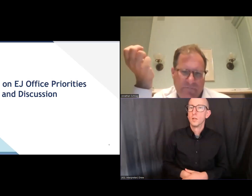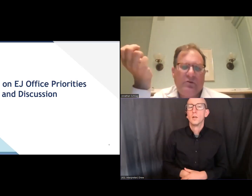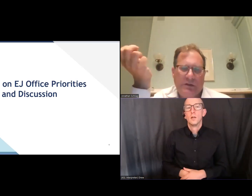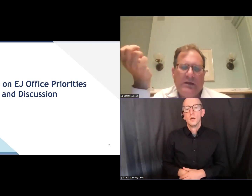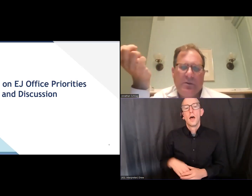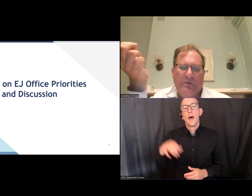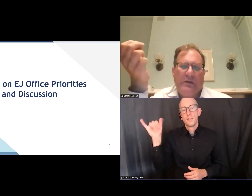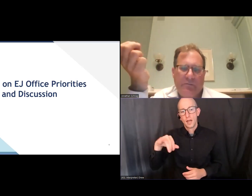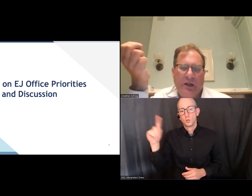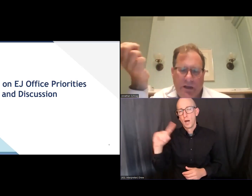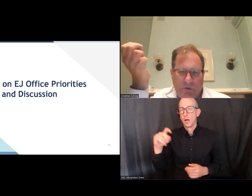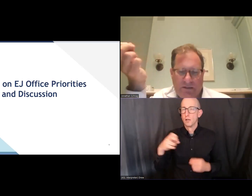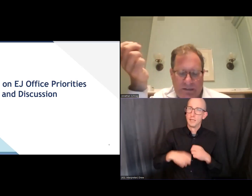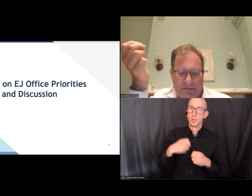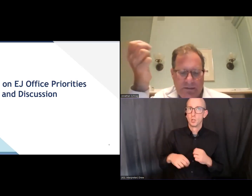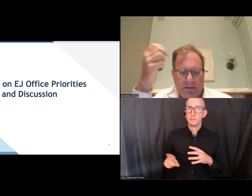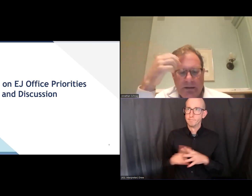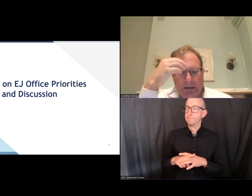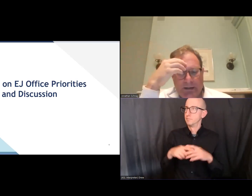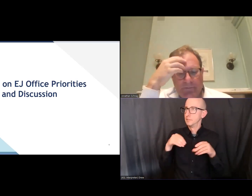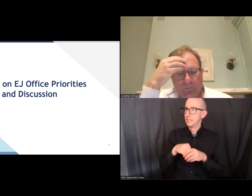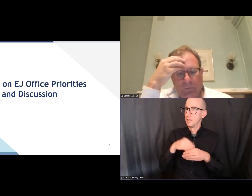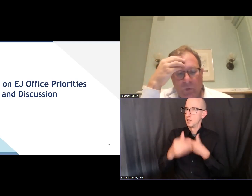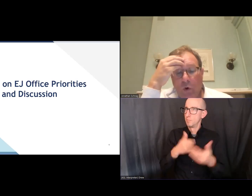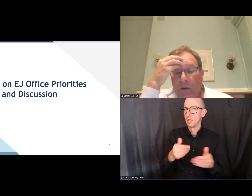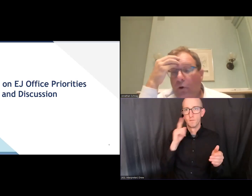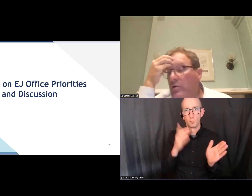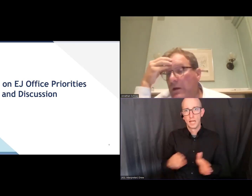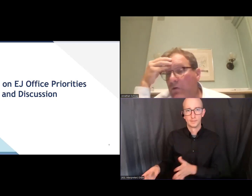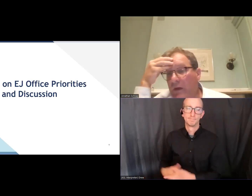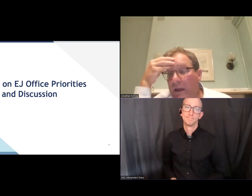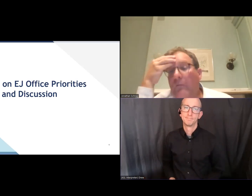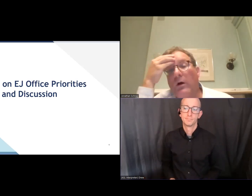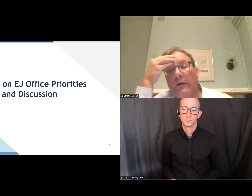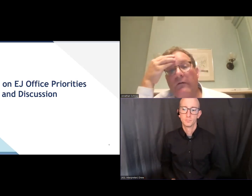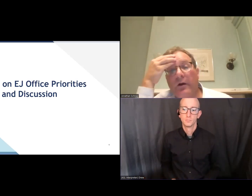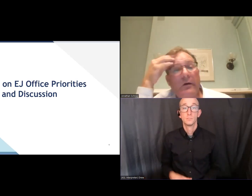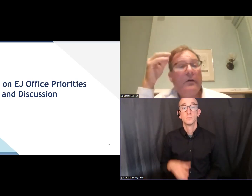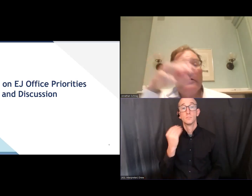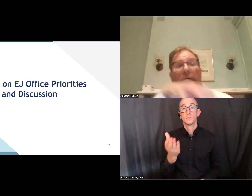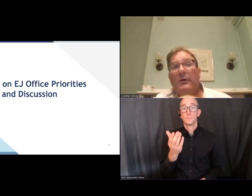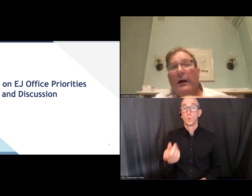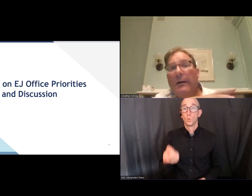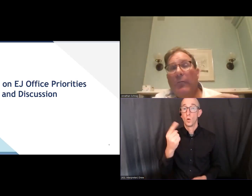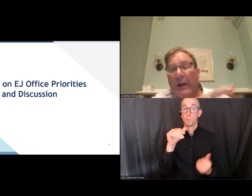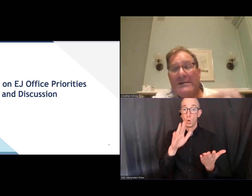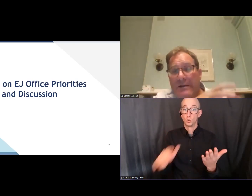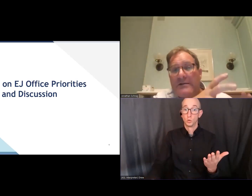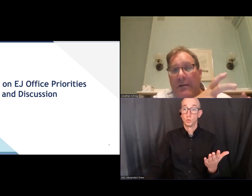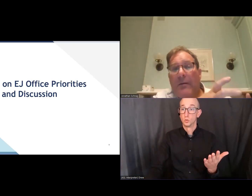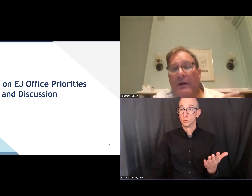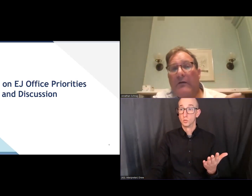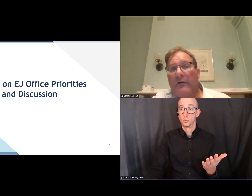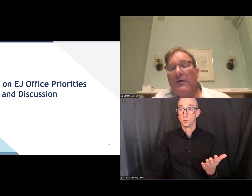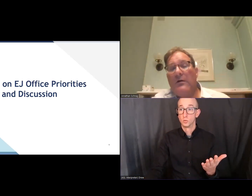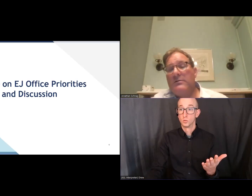the difficulty comes in this planning process. One approach that was taken was, look, one idea that has